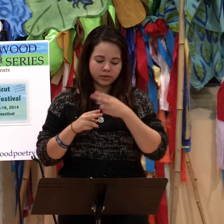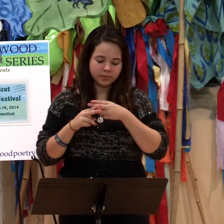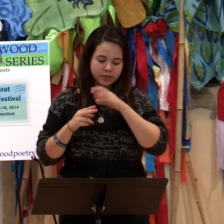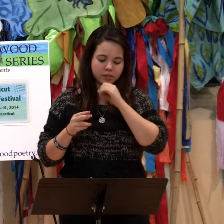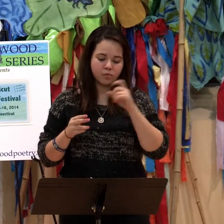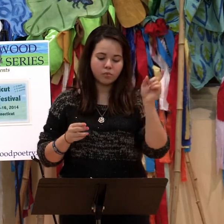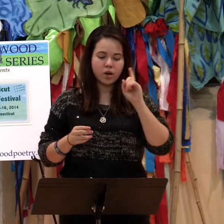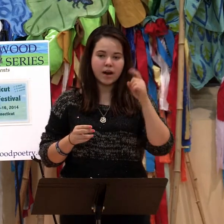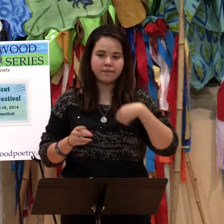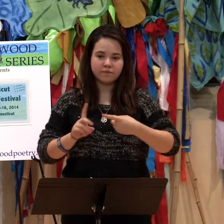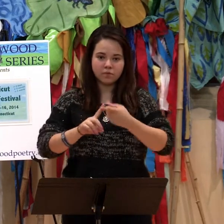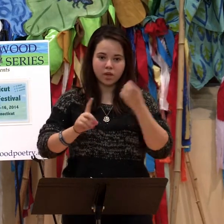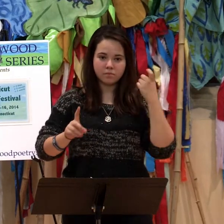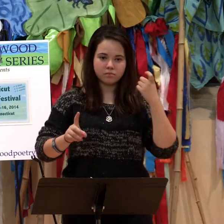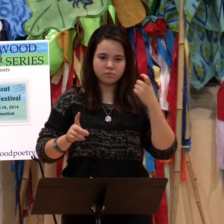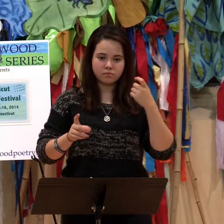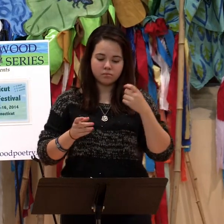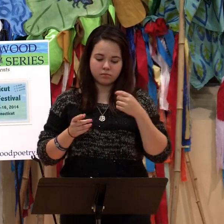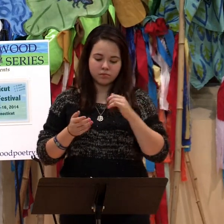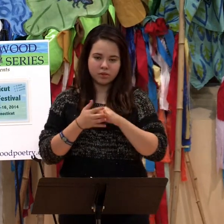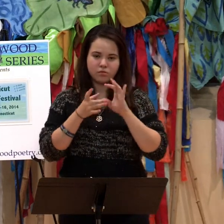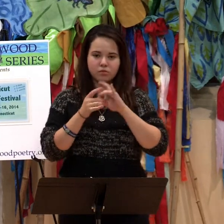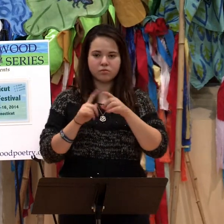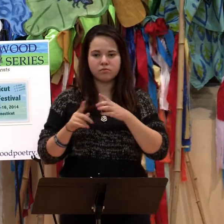Another title, Where I'm From,